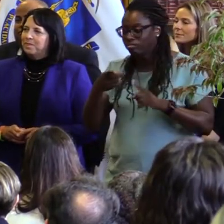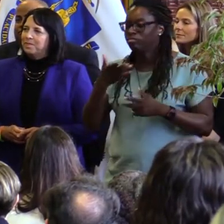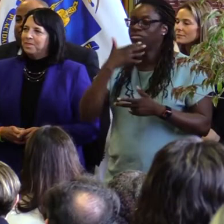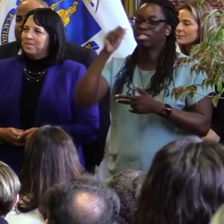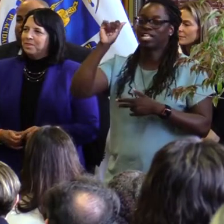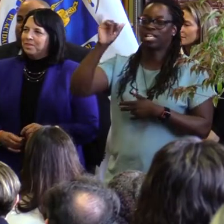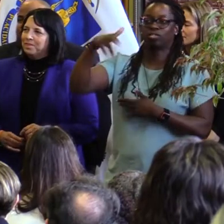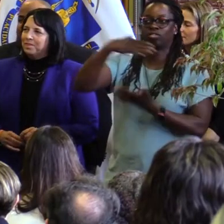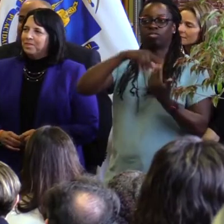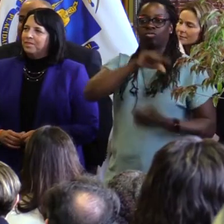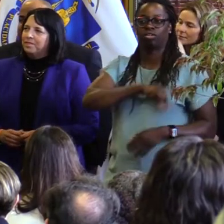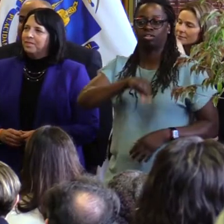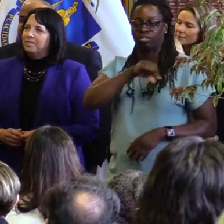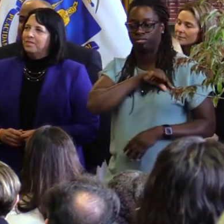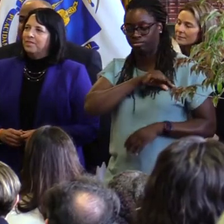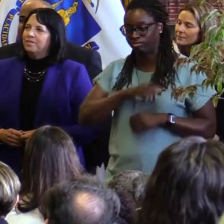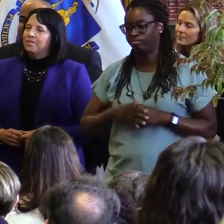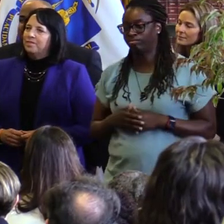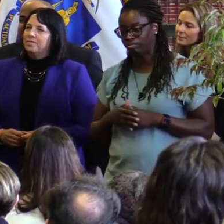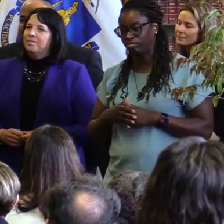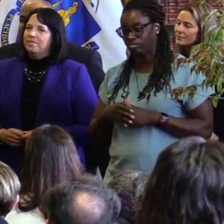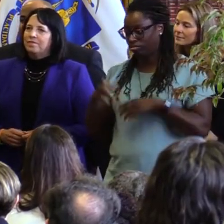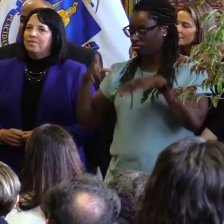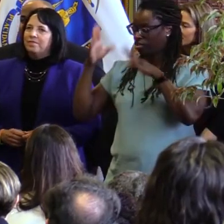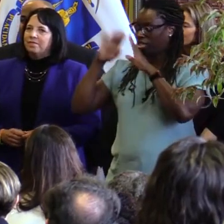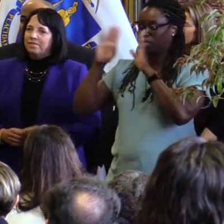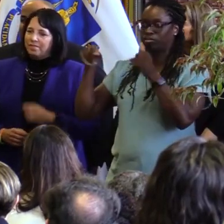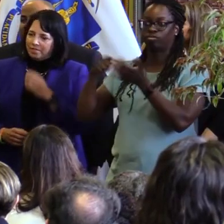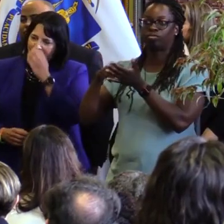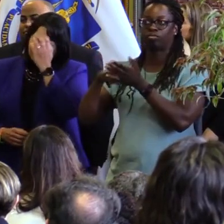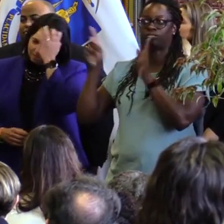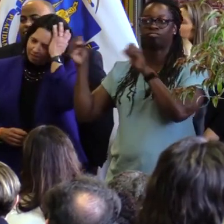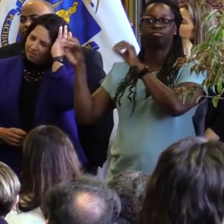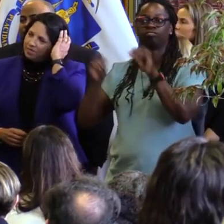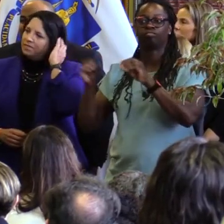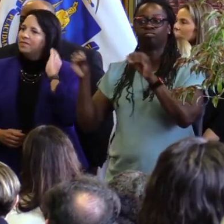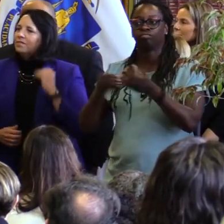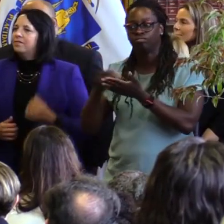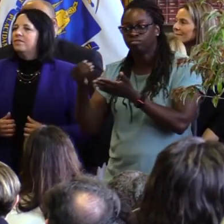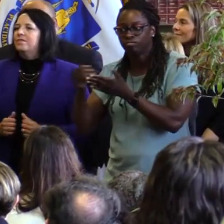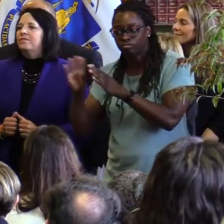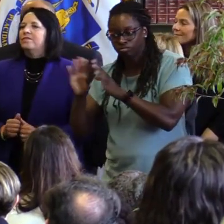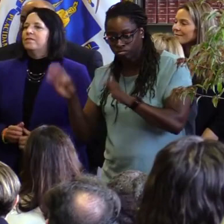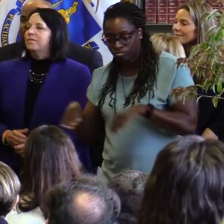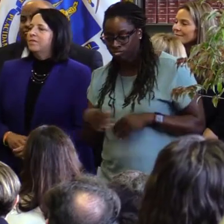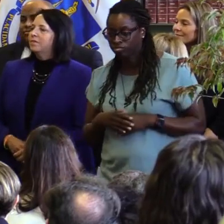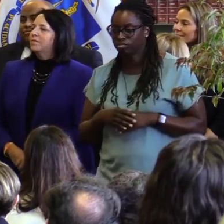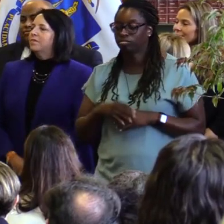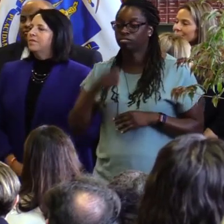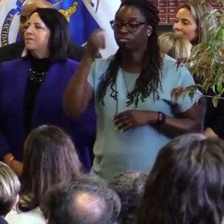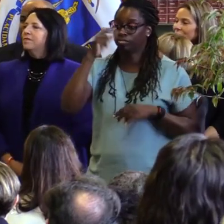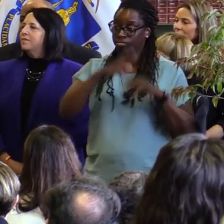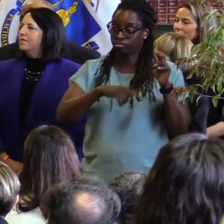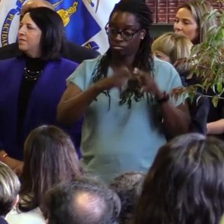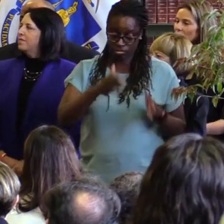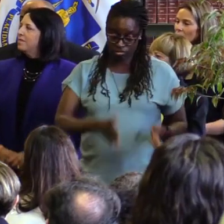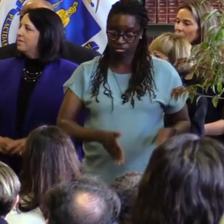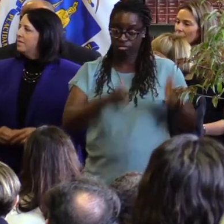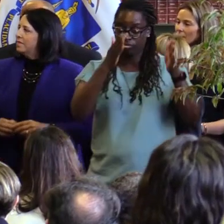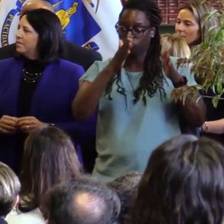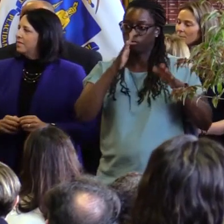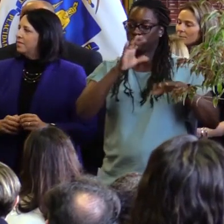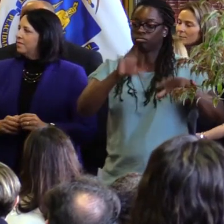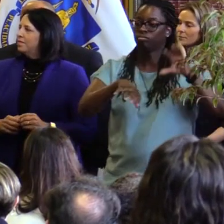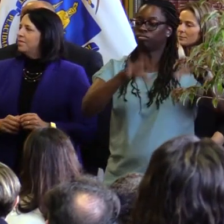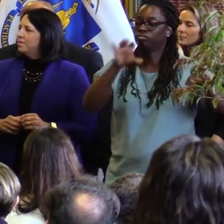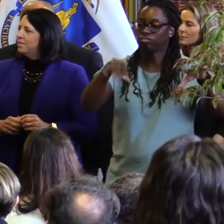going to be putting forward opportunities, tools to decarbonize buildings, which are, as I said, a major source of emissions. This